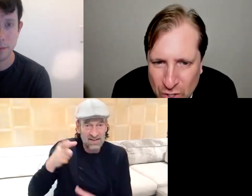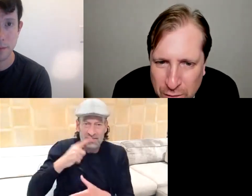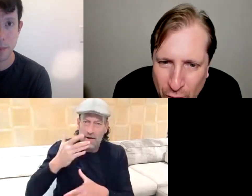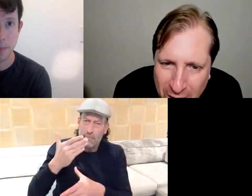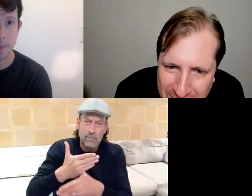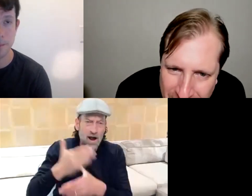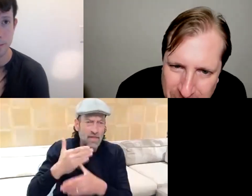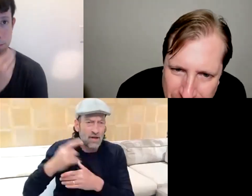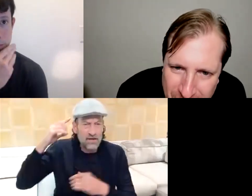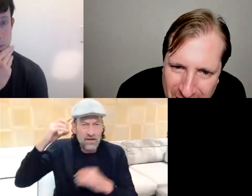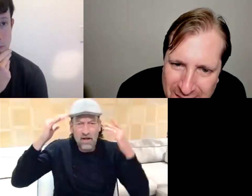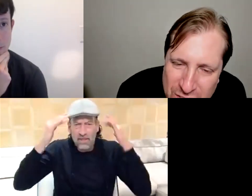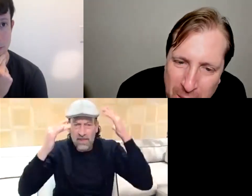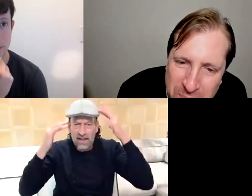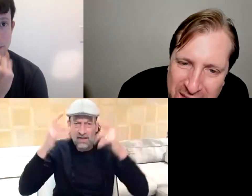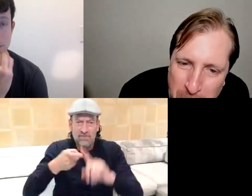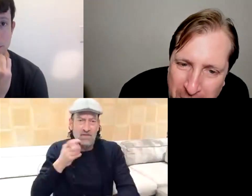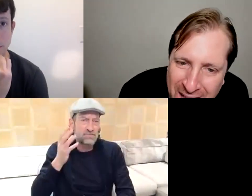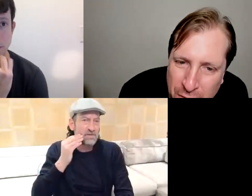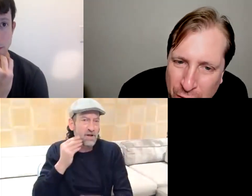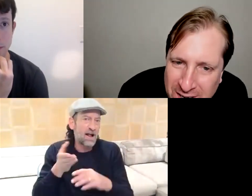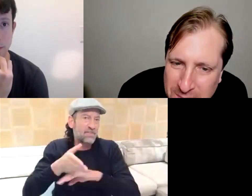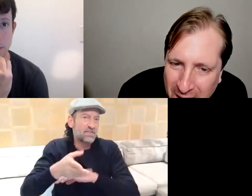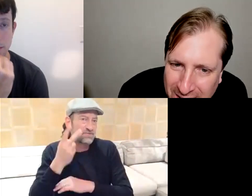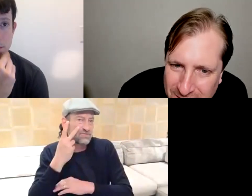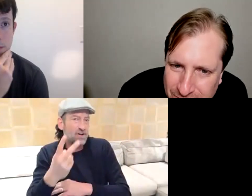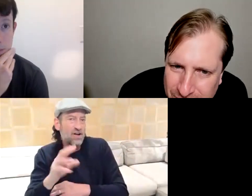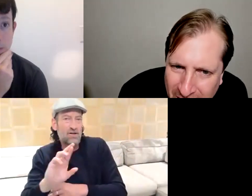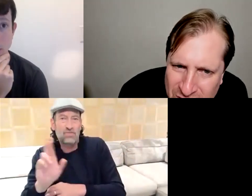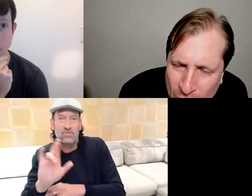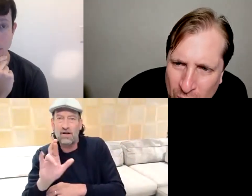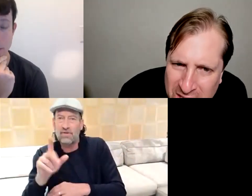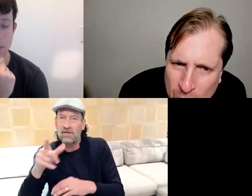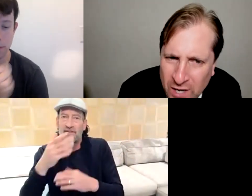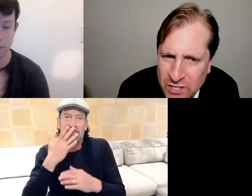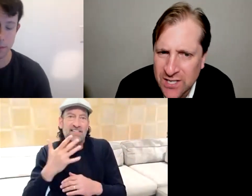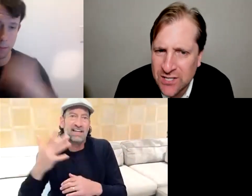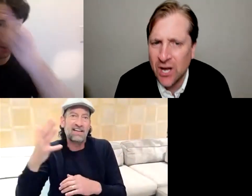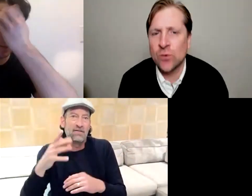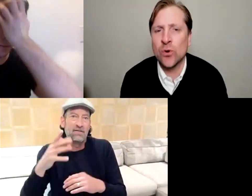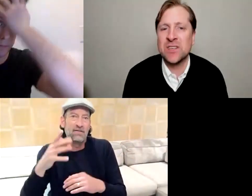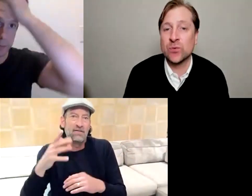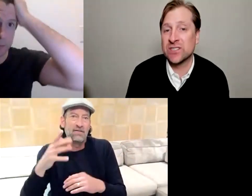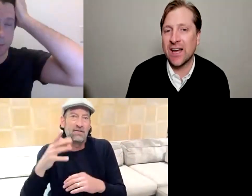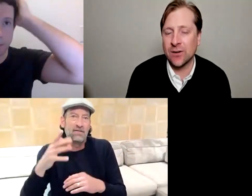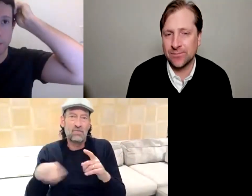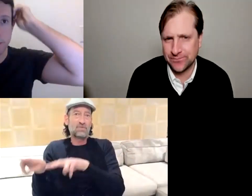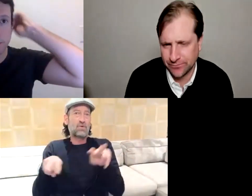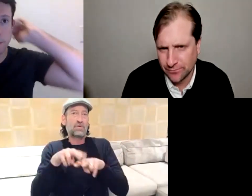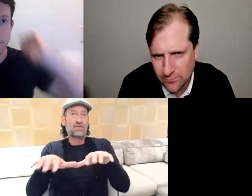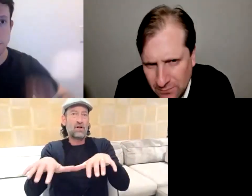Sure. So Frank, there's something in the back of Frank's mind, and so he watches his daughter Ruby's